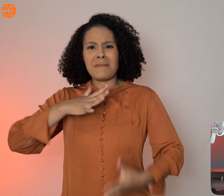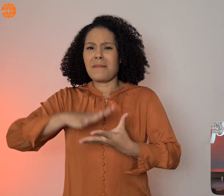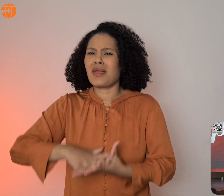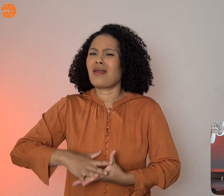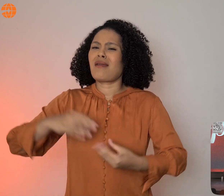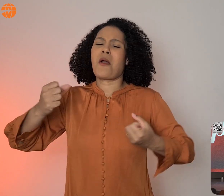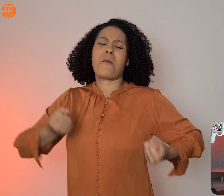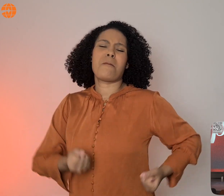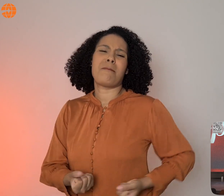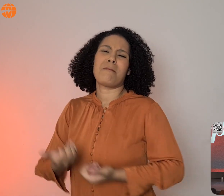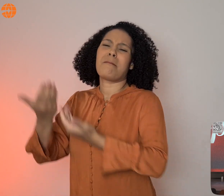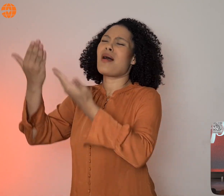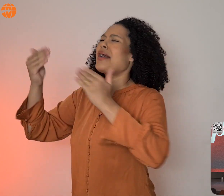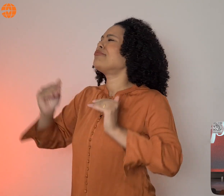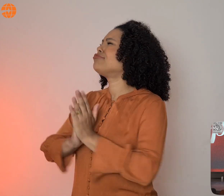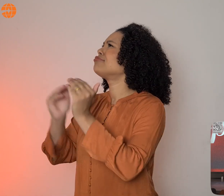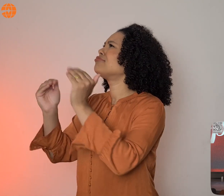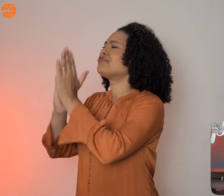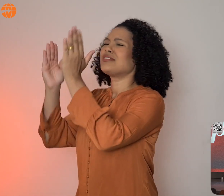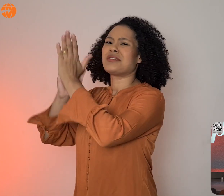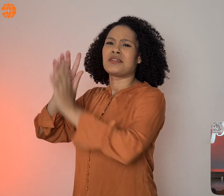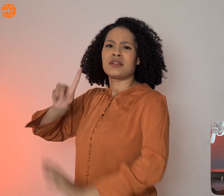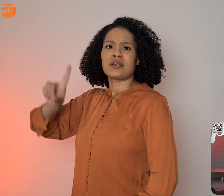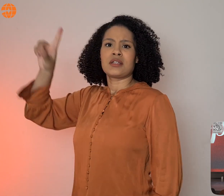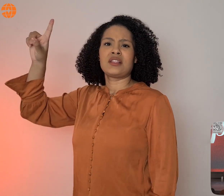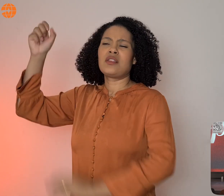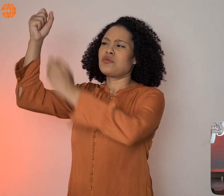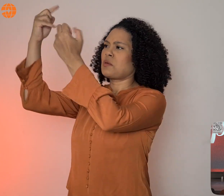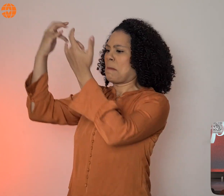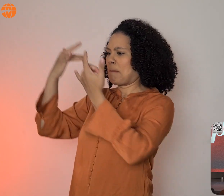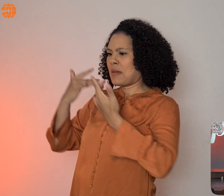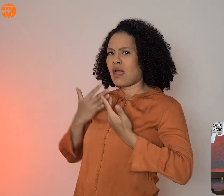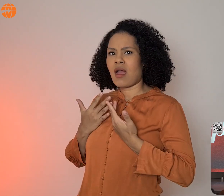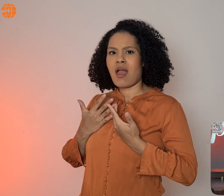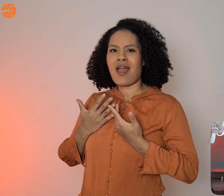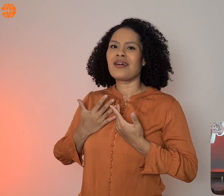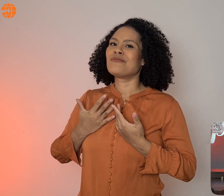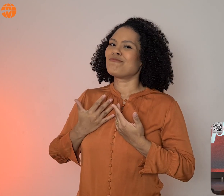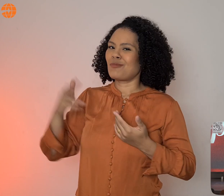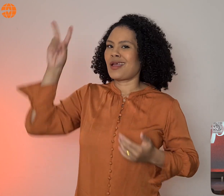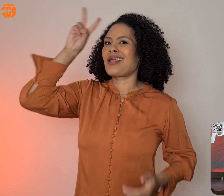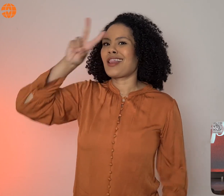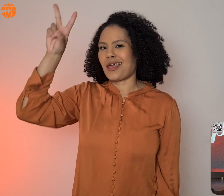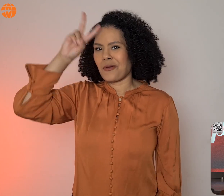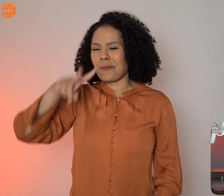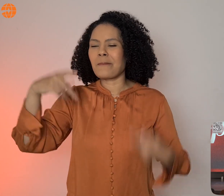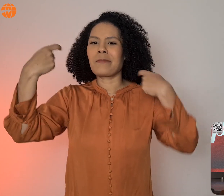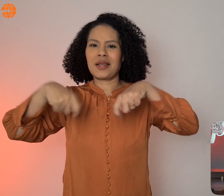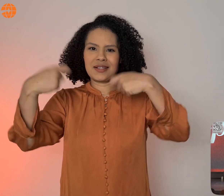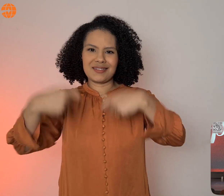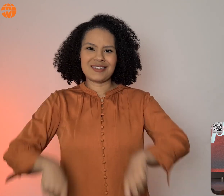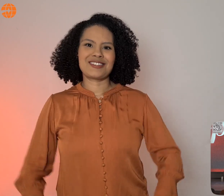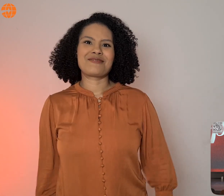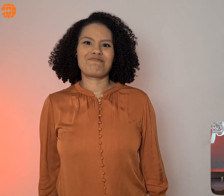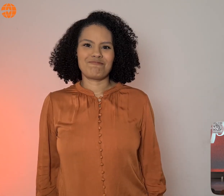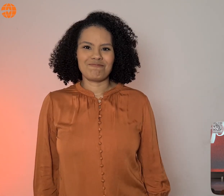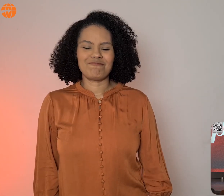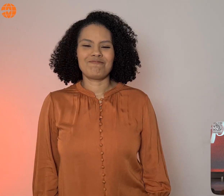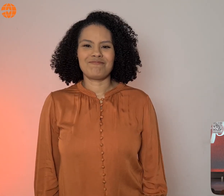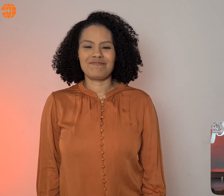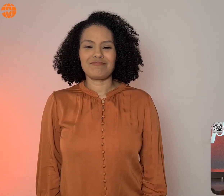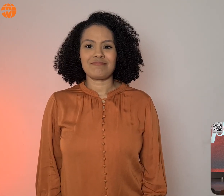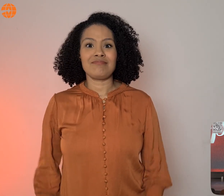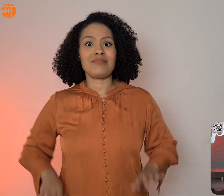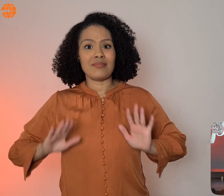his benefits. E no verso 2 ele diz: bendiga o Senhor a minha alma e não esqueça de nenhum dos seus benefícios. And then he